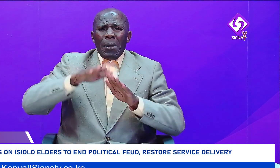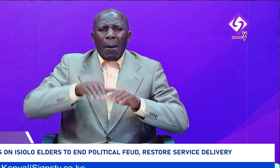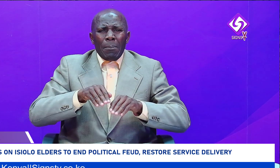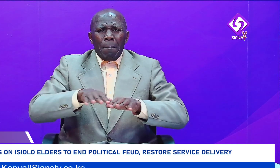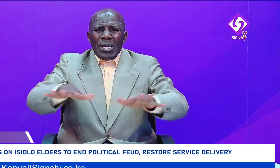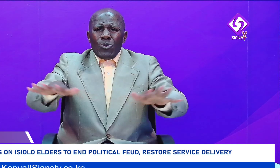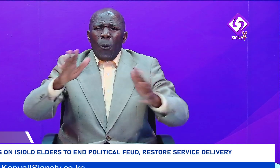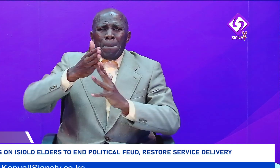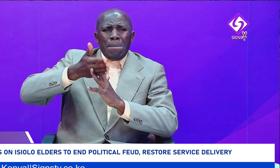The Deputy President